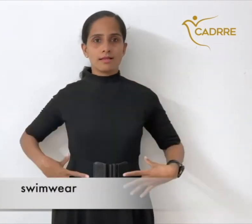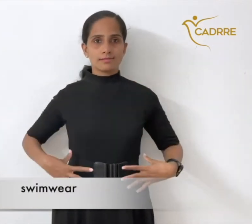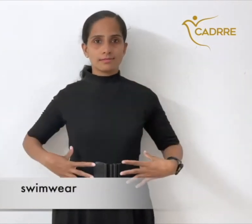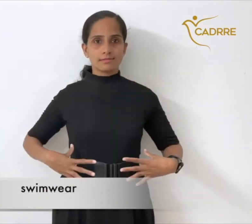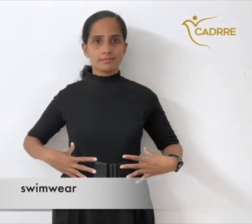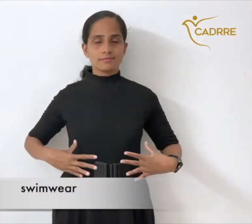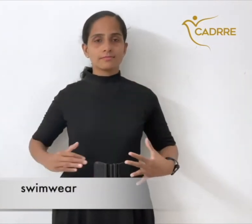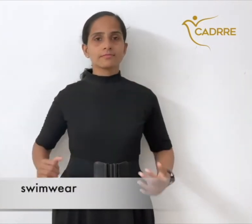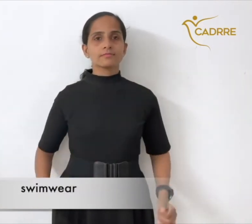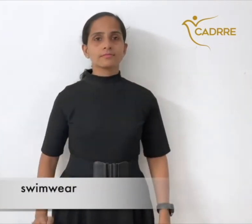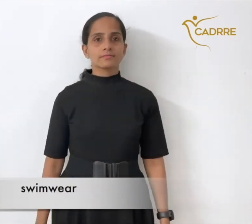Swimwear.